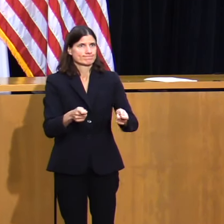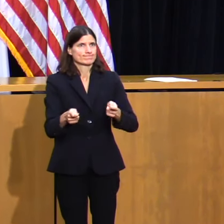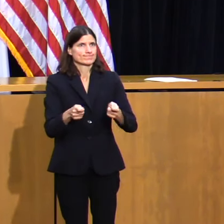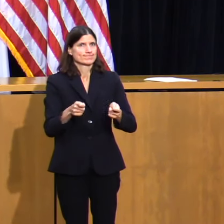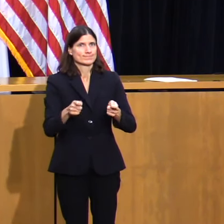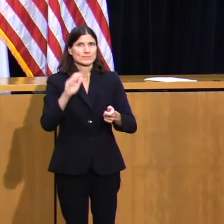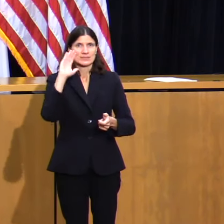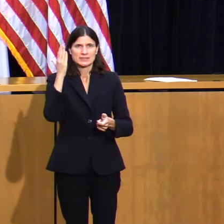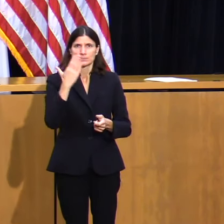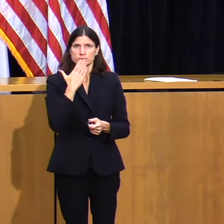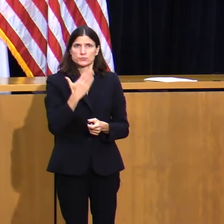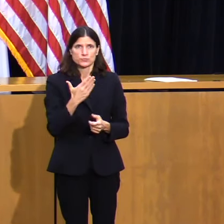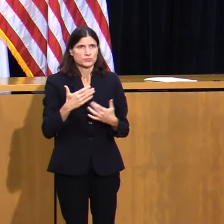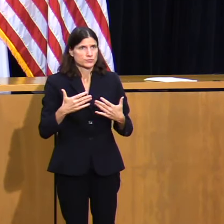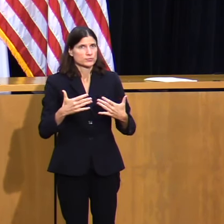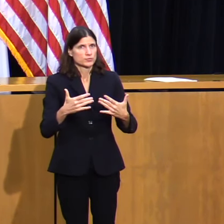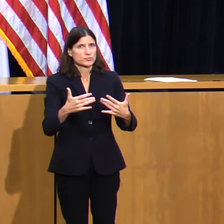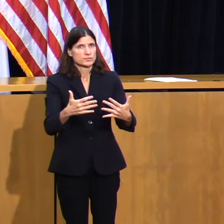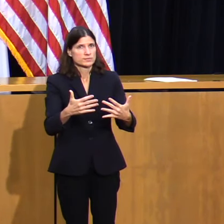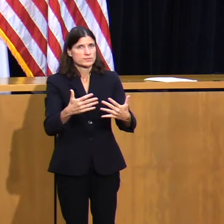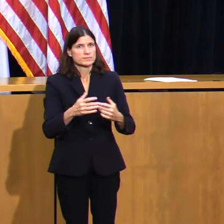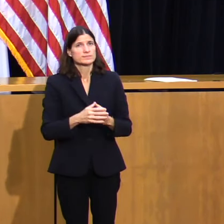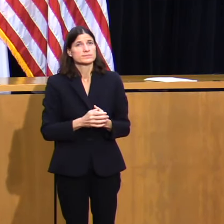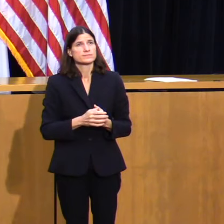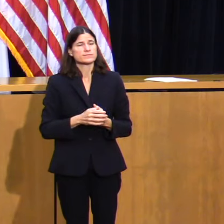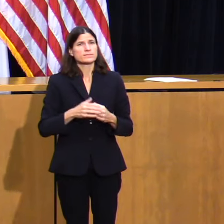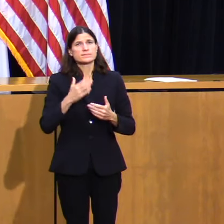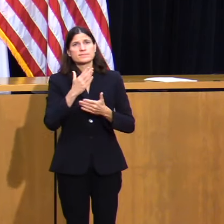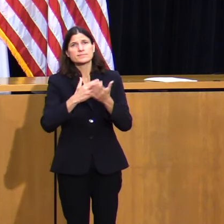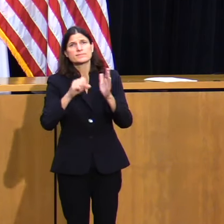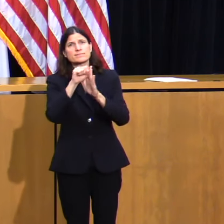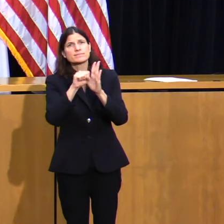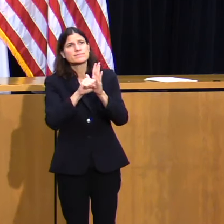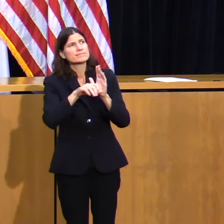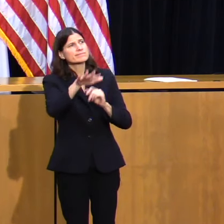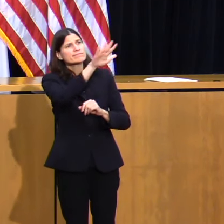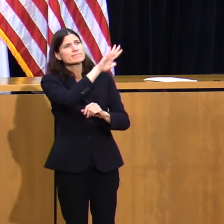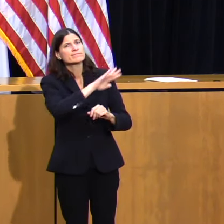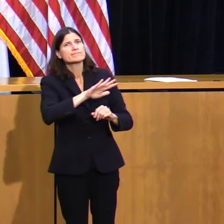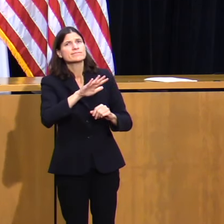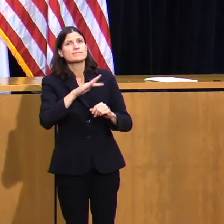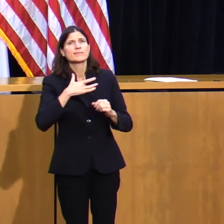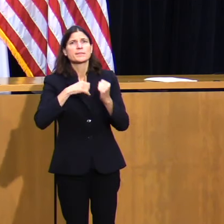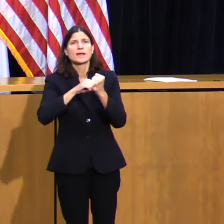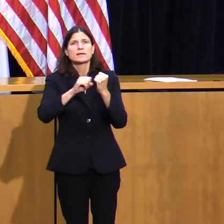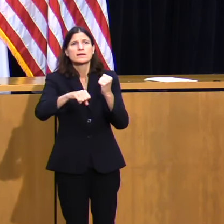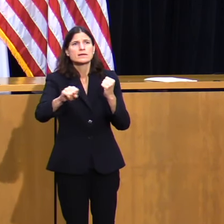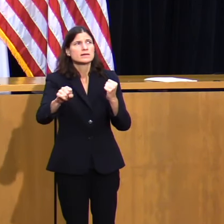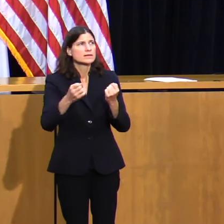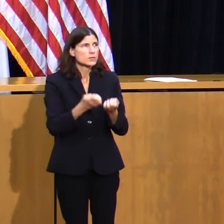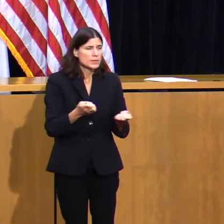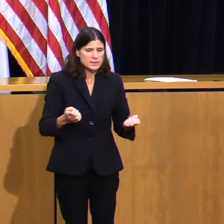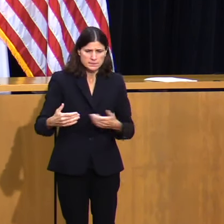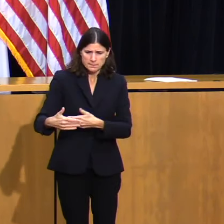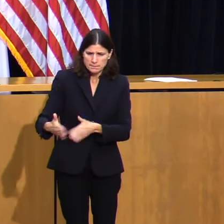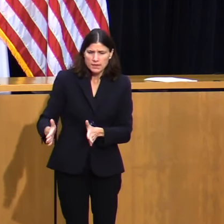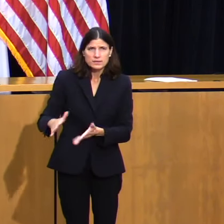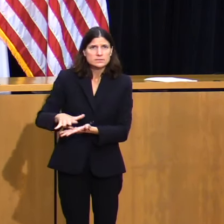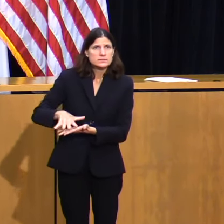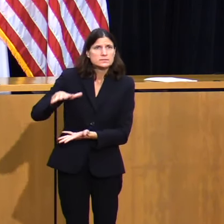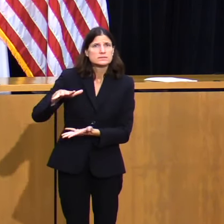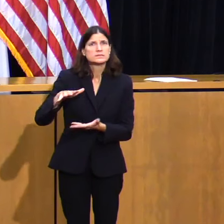some of the large commercial labs. That is why we have been working to expand in-state lab capacity. In